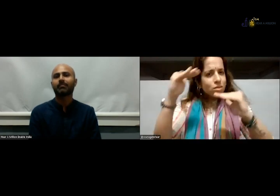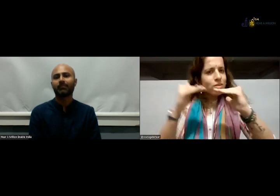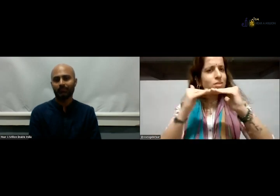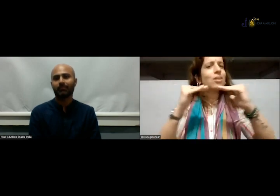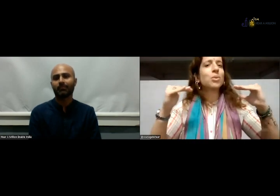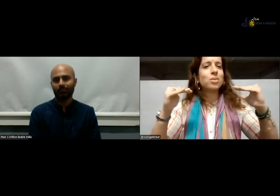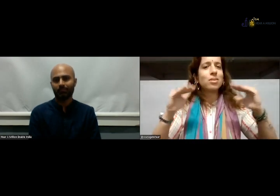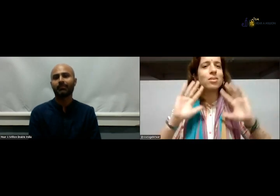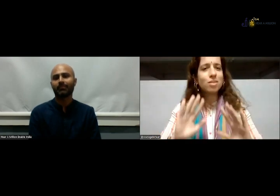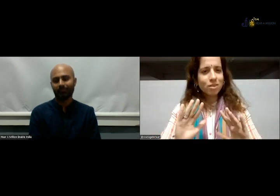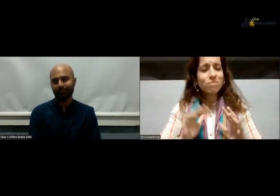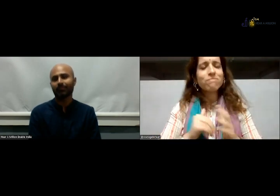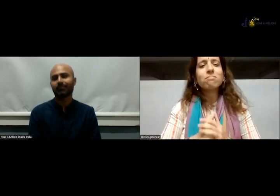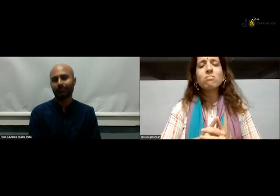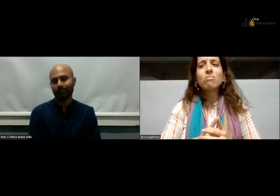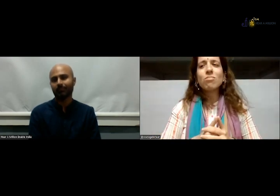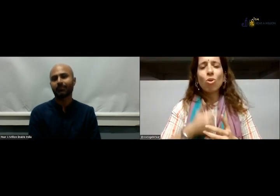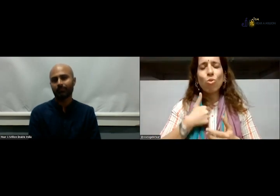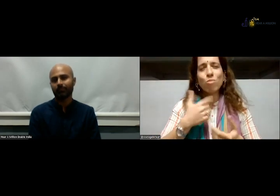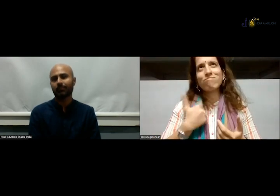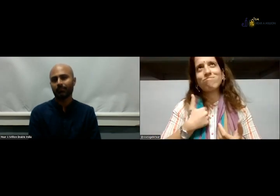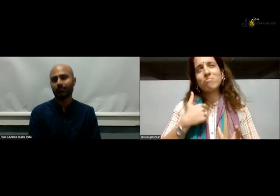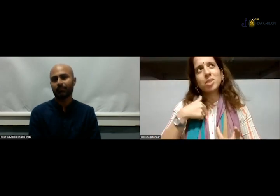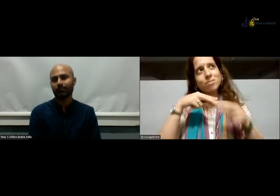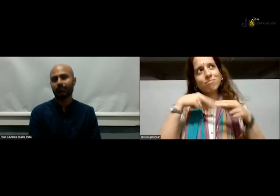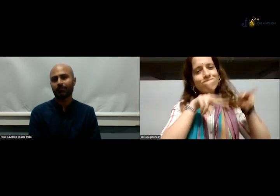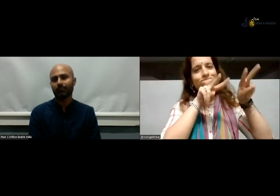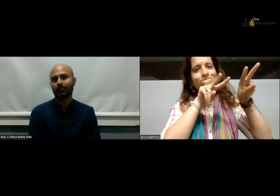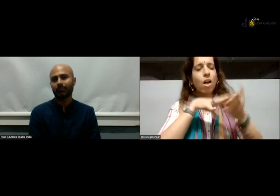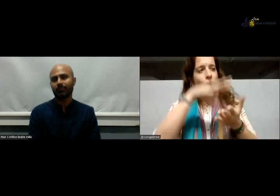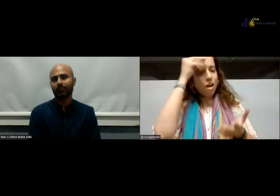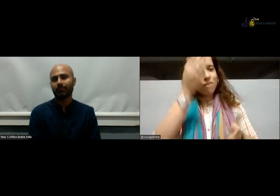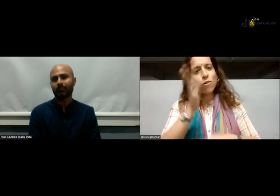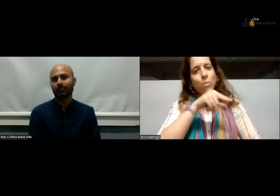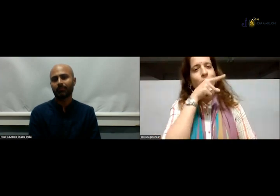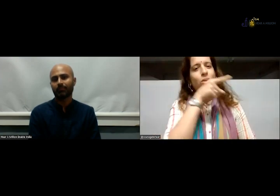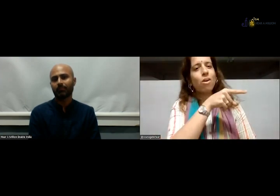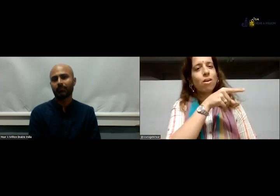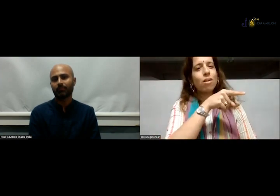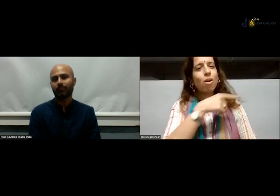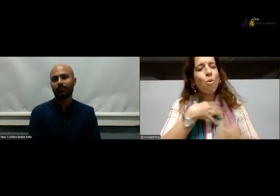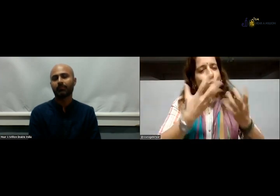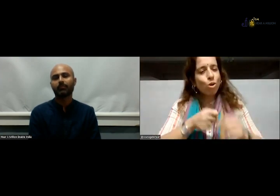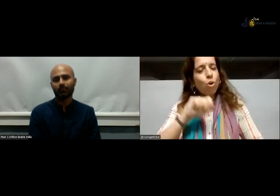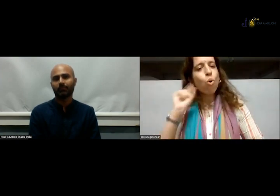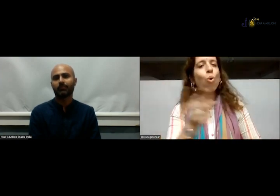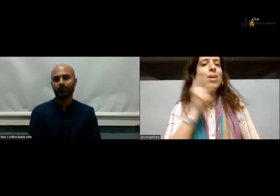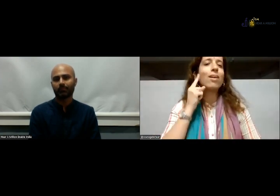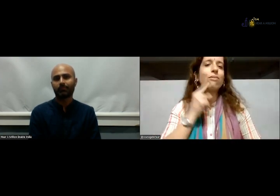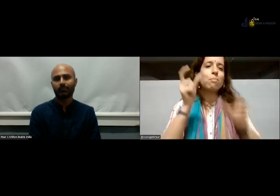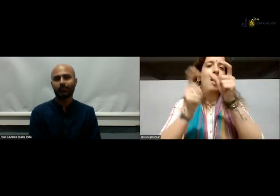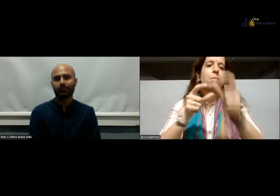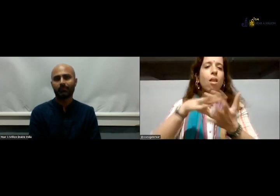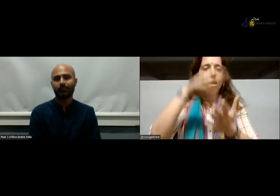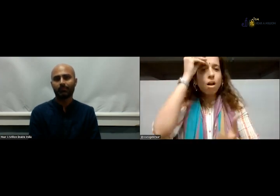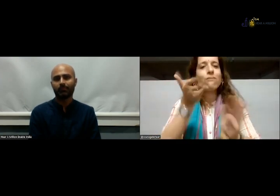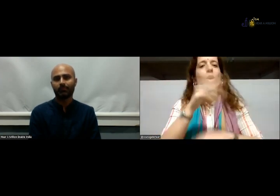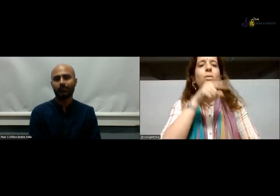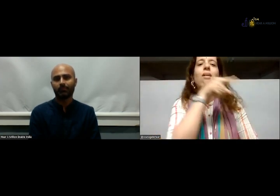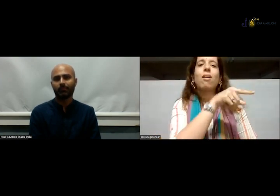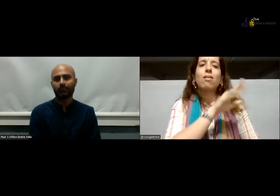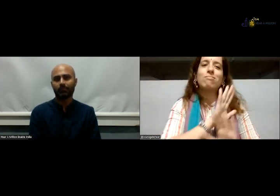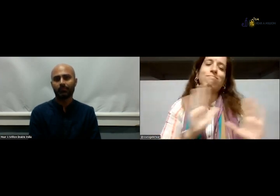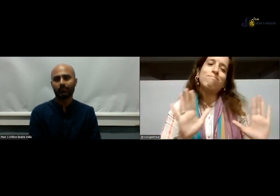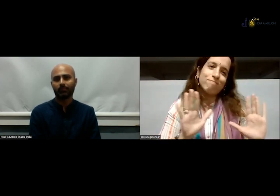She was very kind, humble, and treated all the people equally. I look up to her. I learned so much from